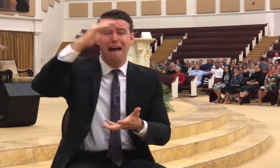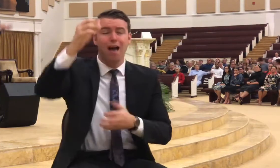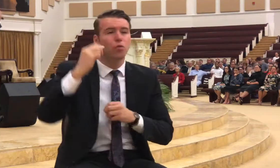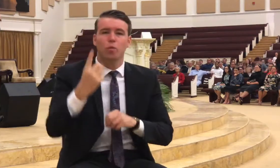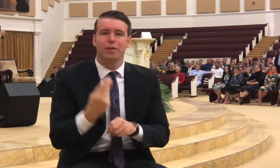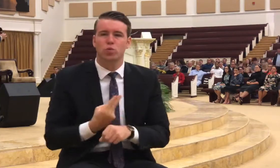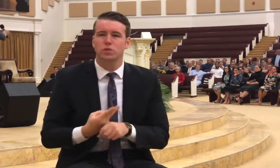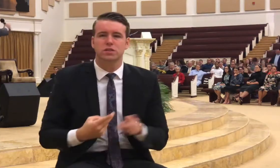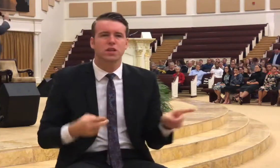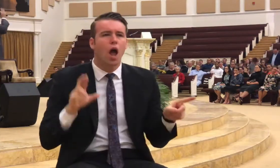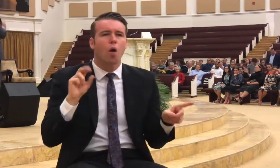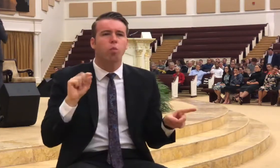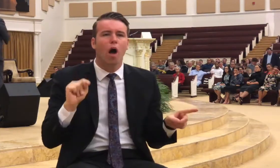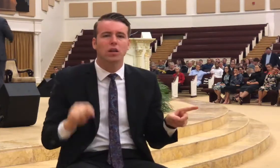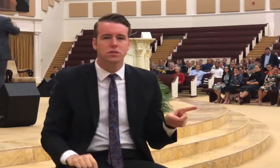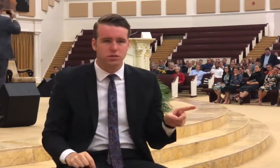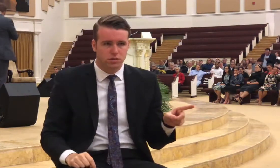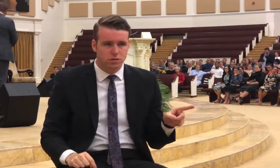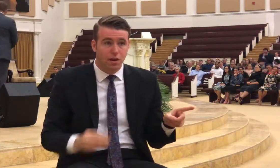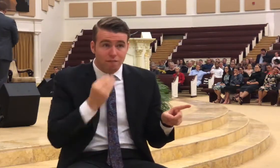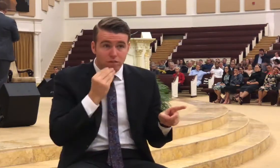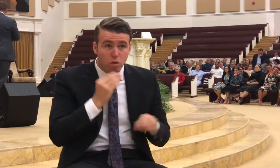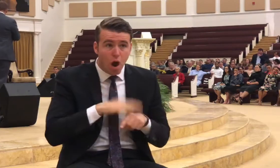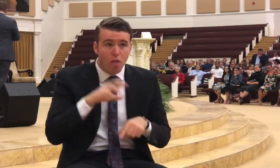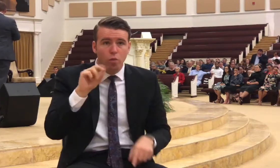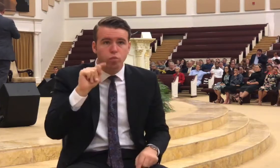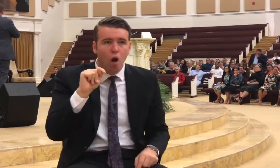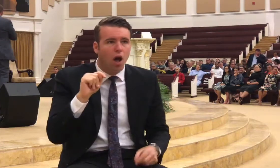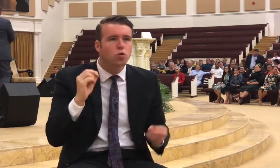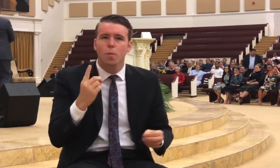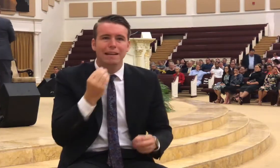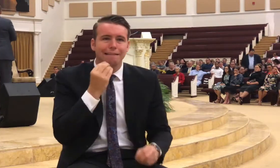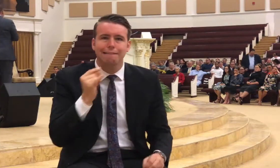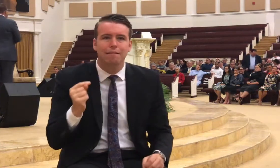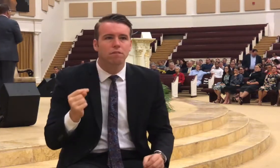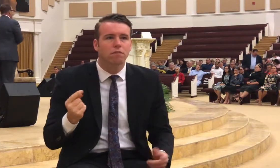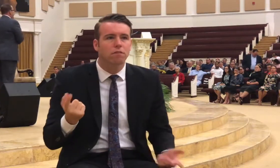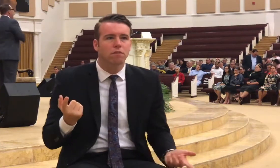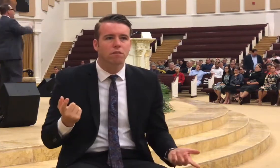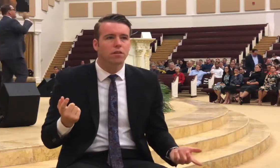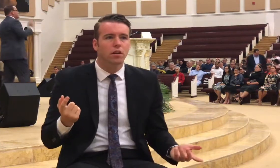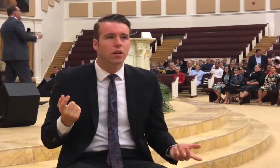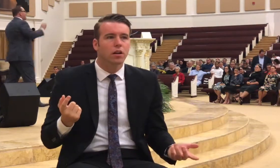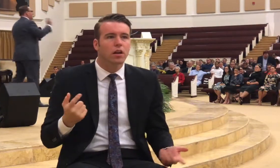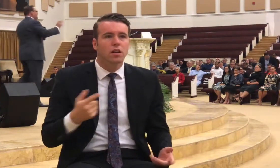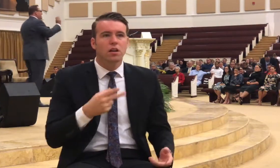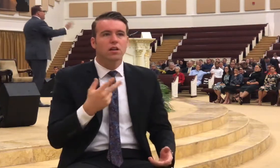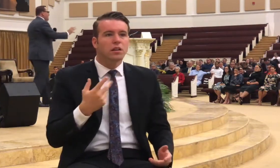It rotted on the boat in the port in Haiti.